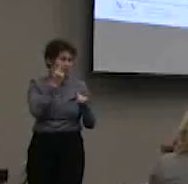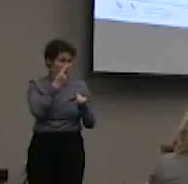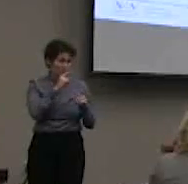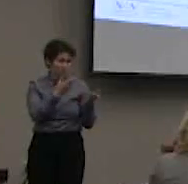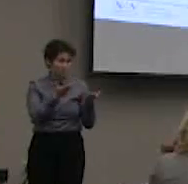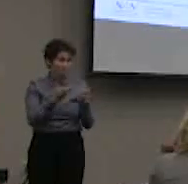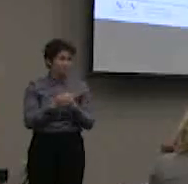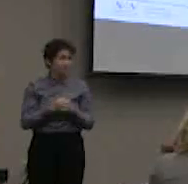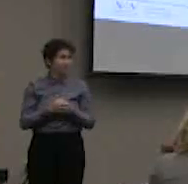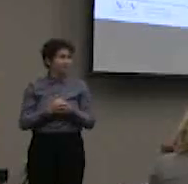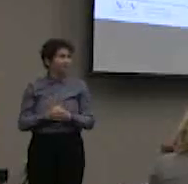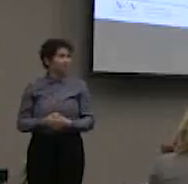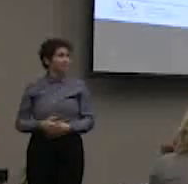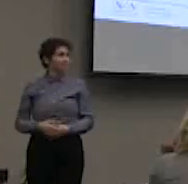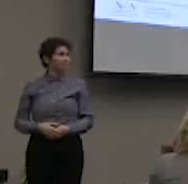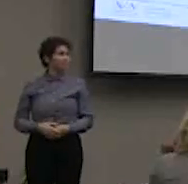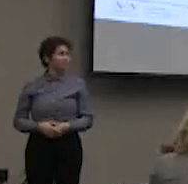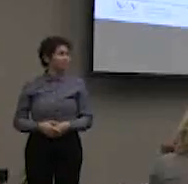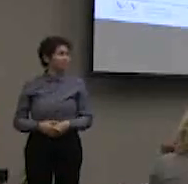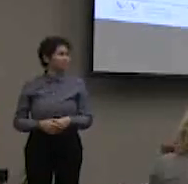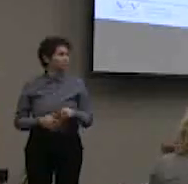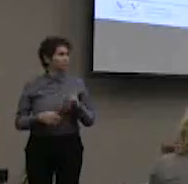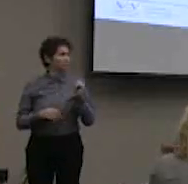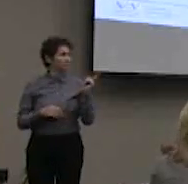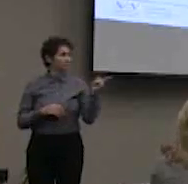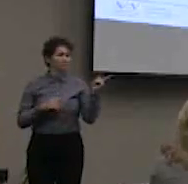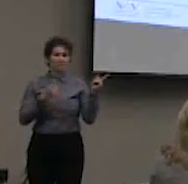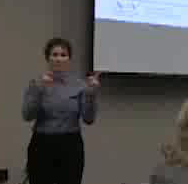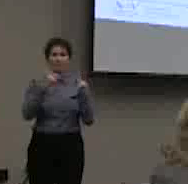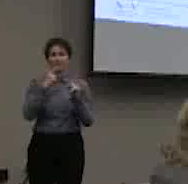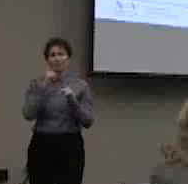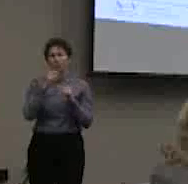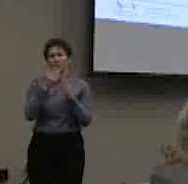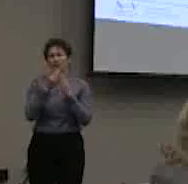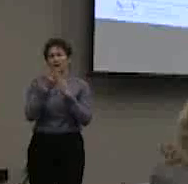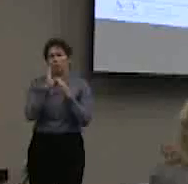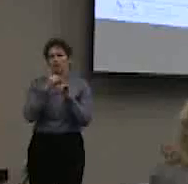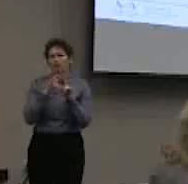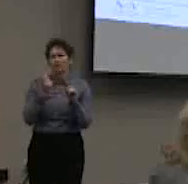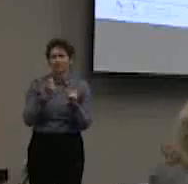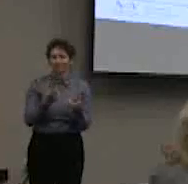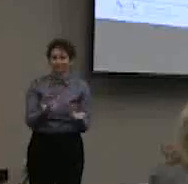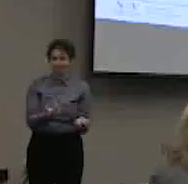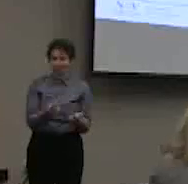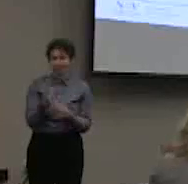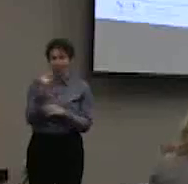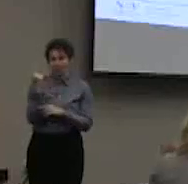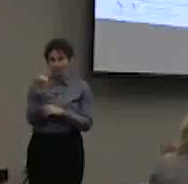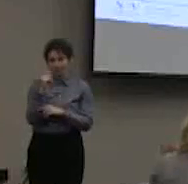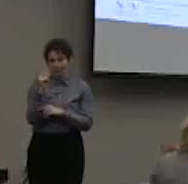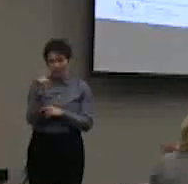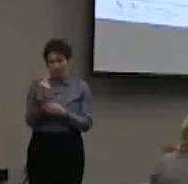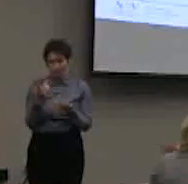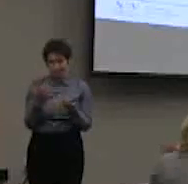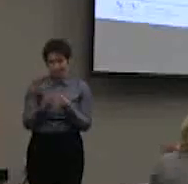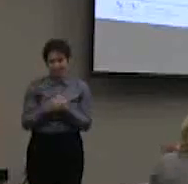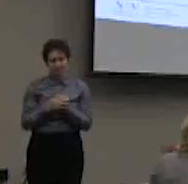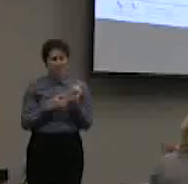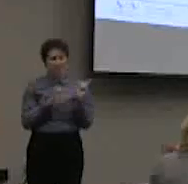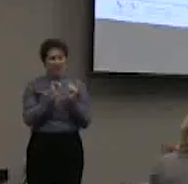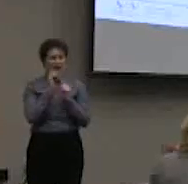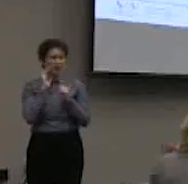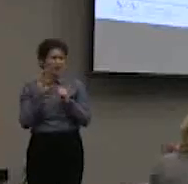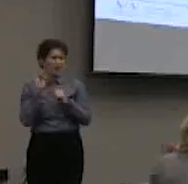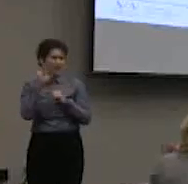I often hear, where's the money going? That's always the question. How are we going to pay for this? Absolutely.